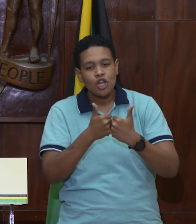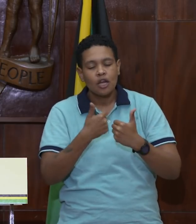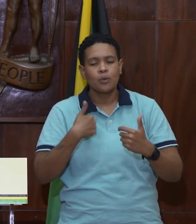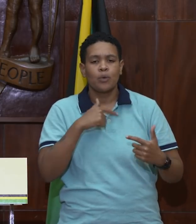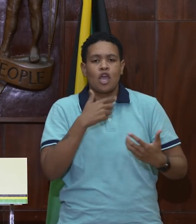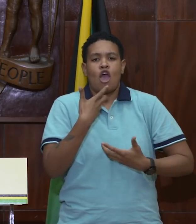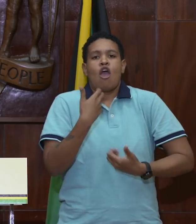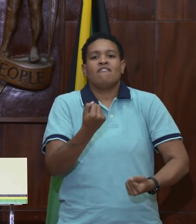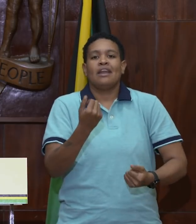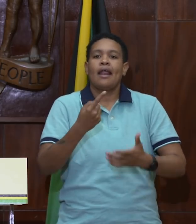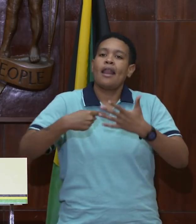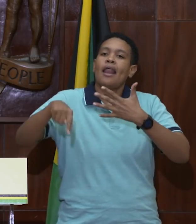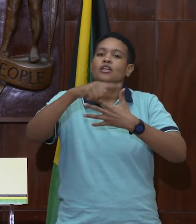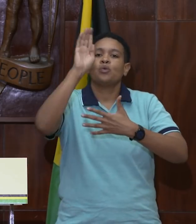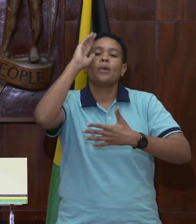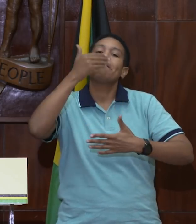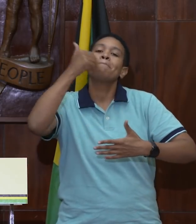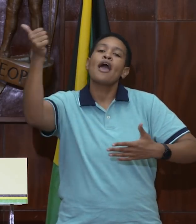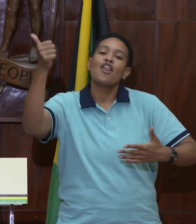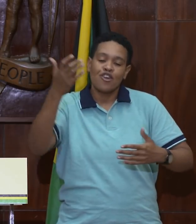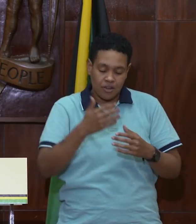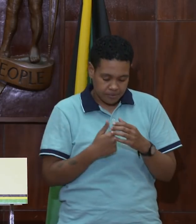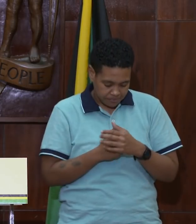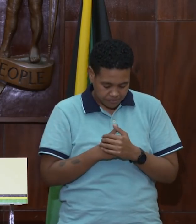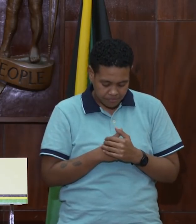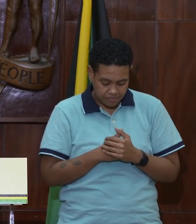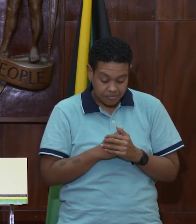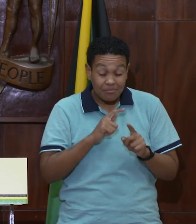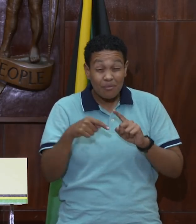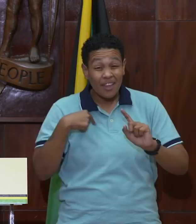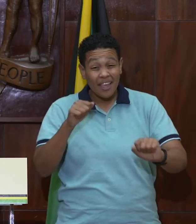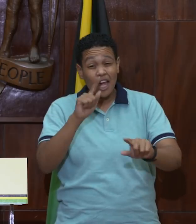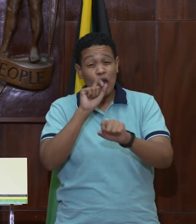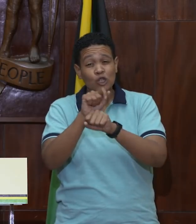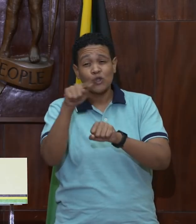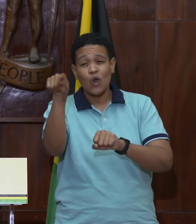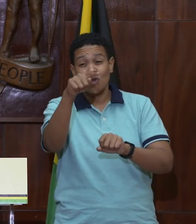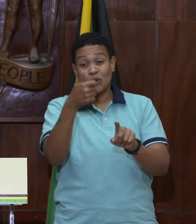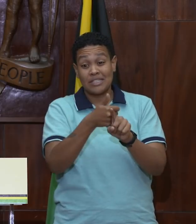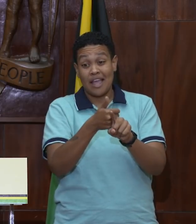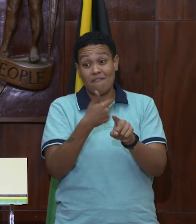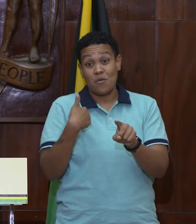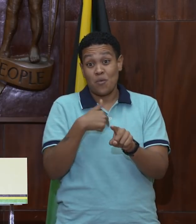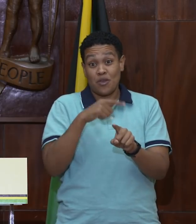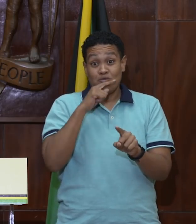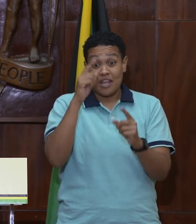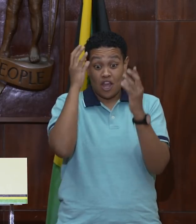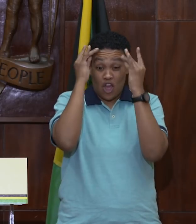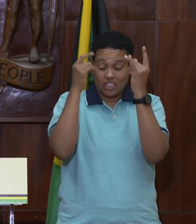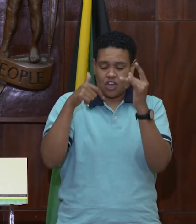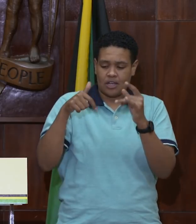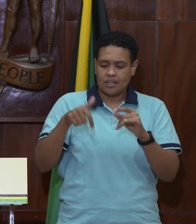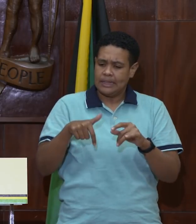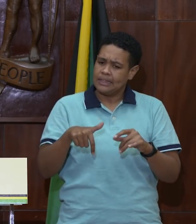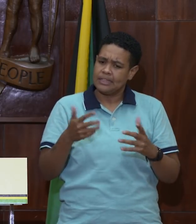confident that next week is going to be even better. But I can assure you all that as far as we are concerned,